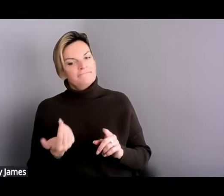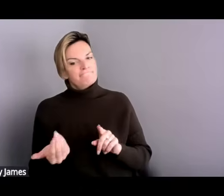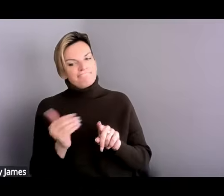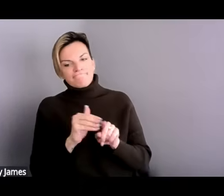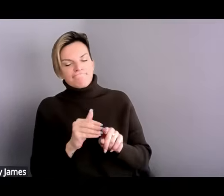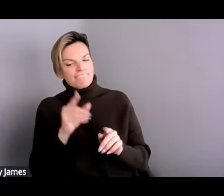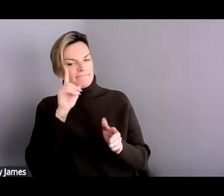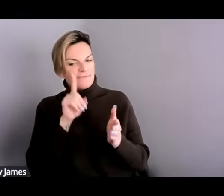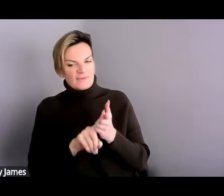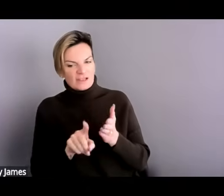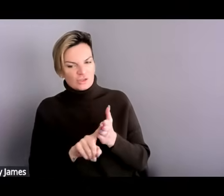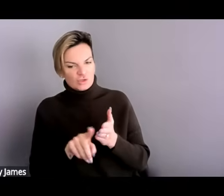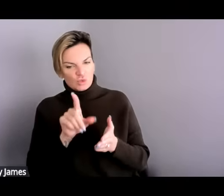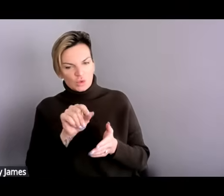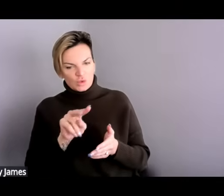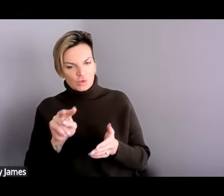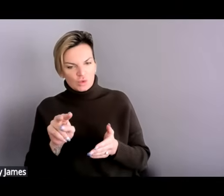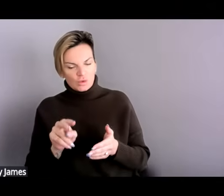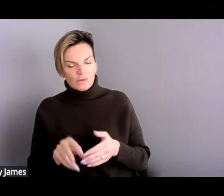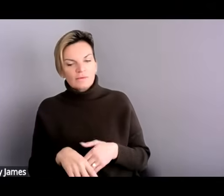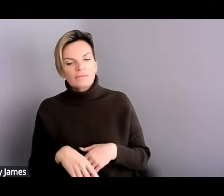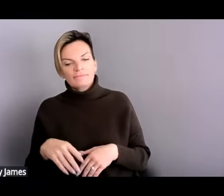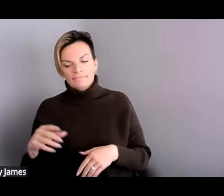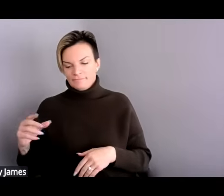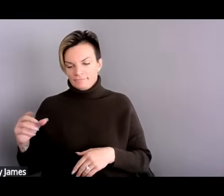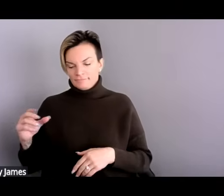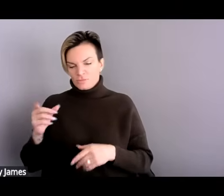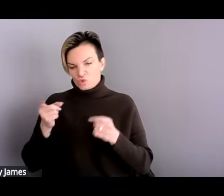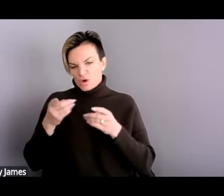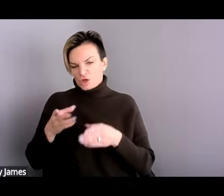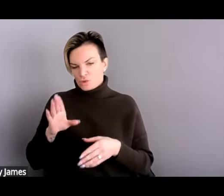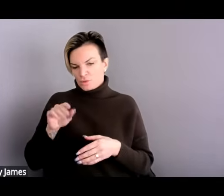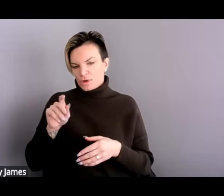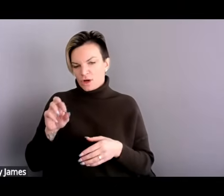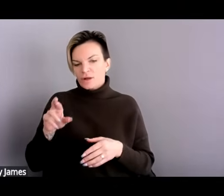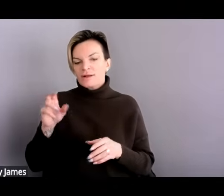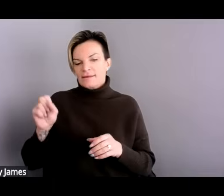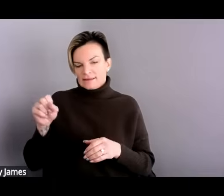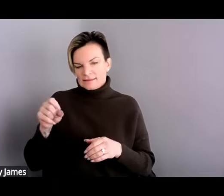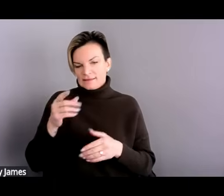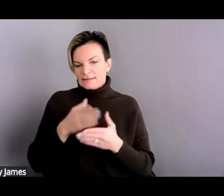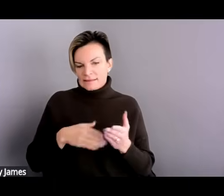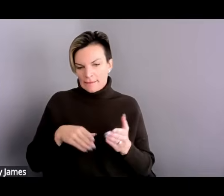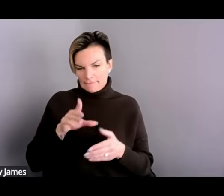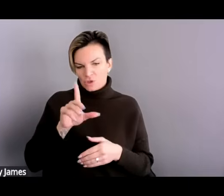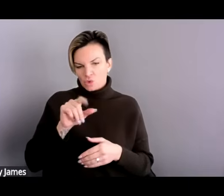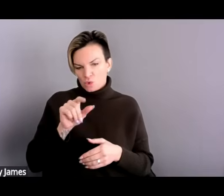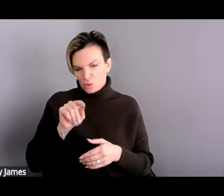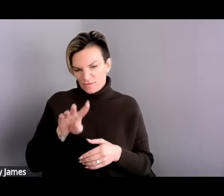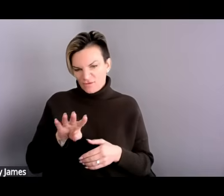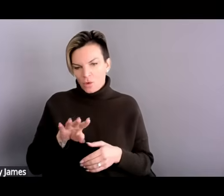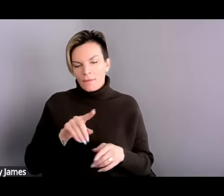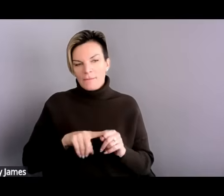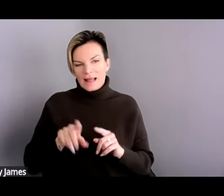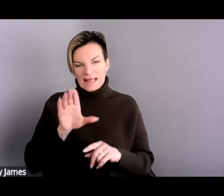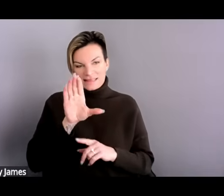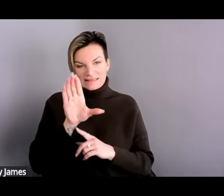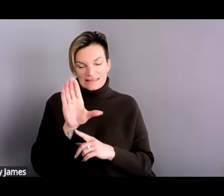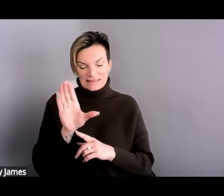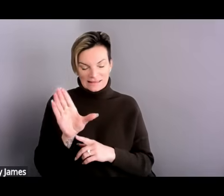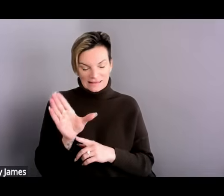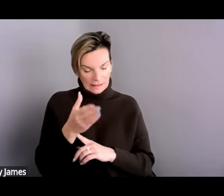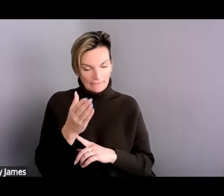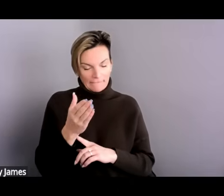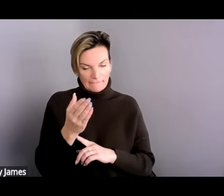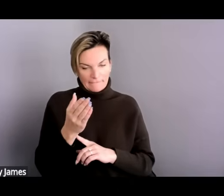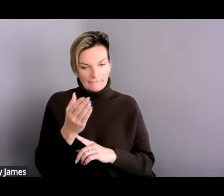bunch, and then some also in 2024, but those were referred on the basis that it looked as if the